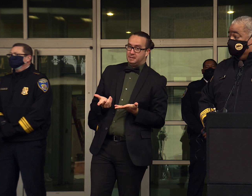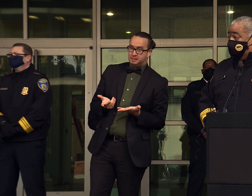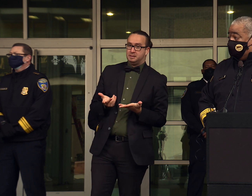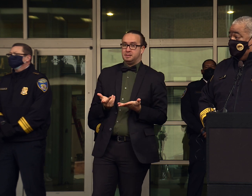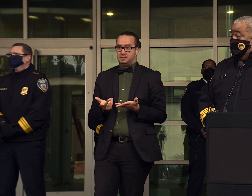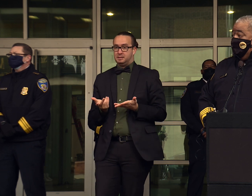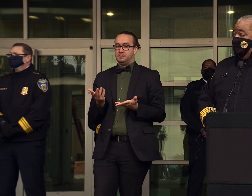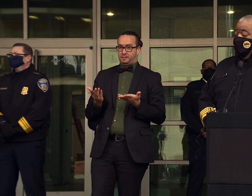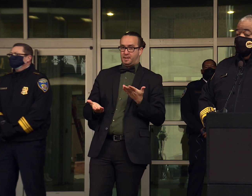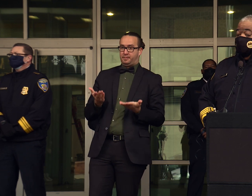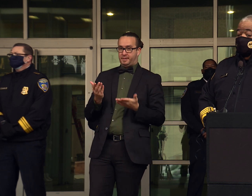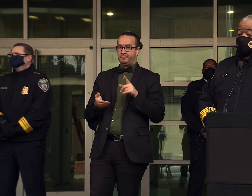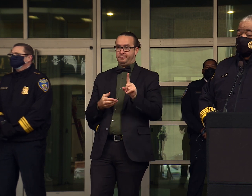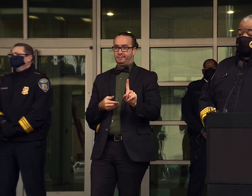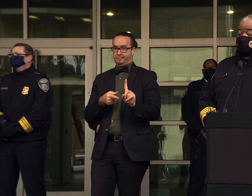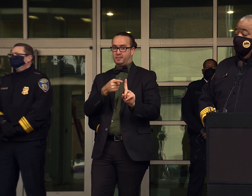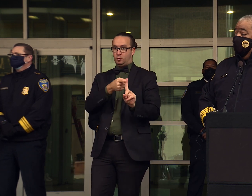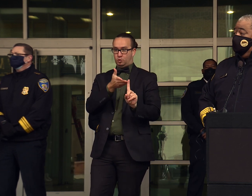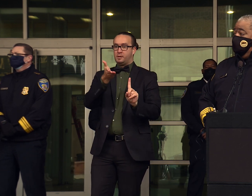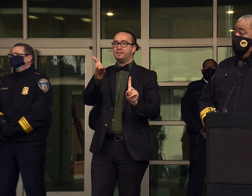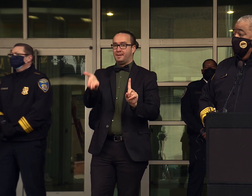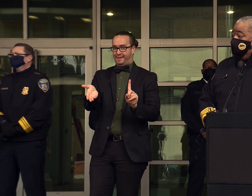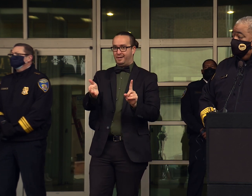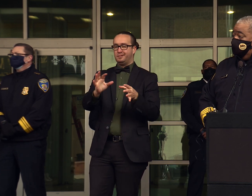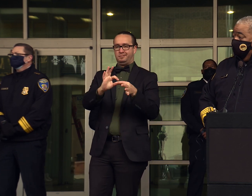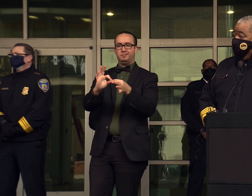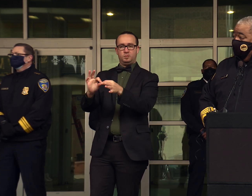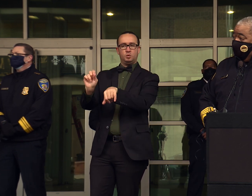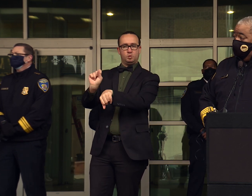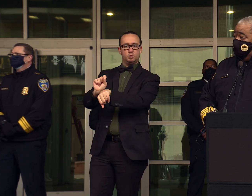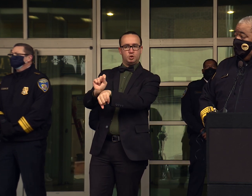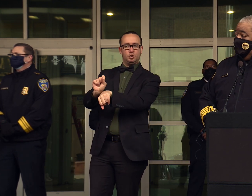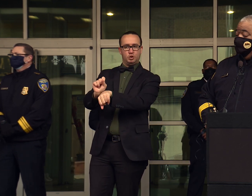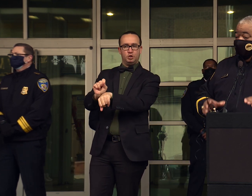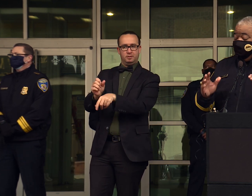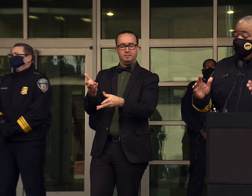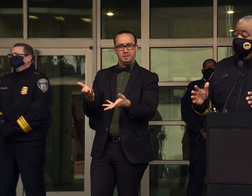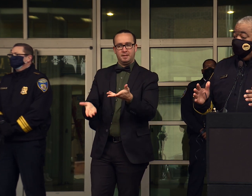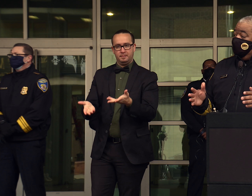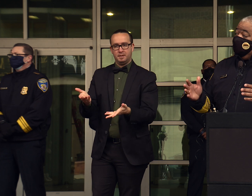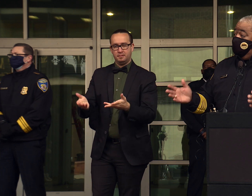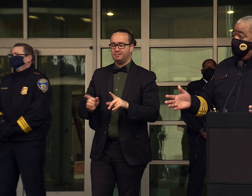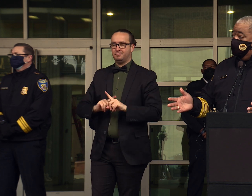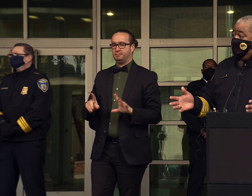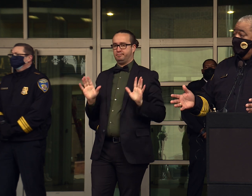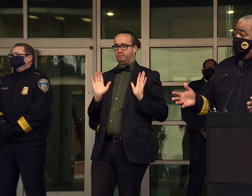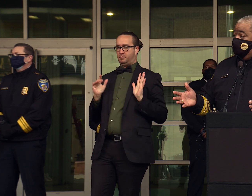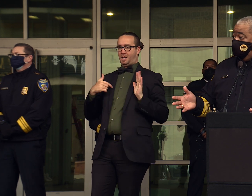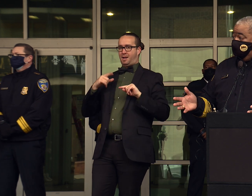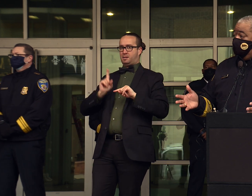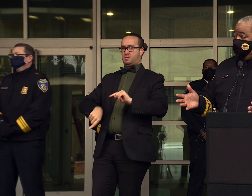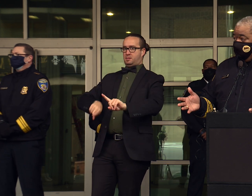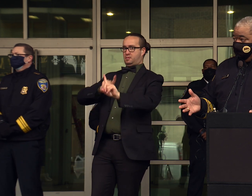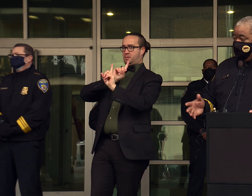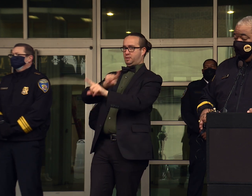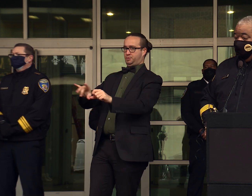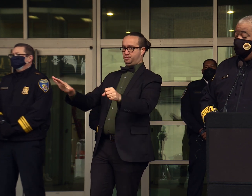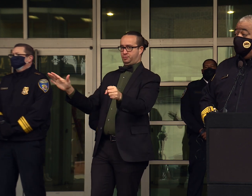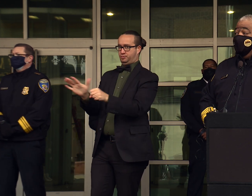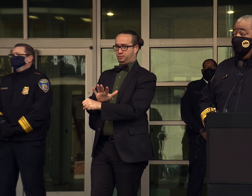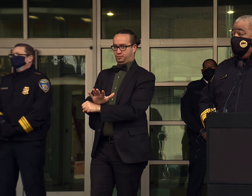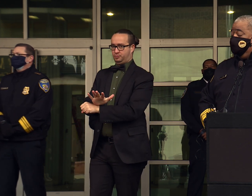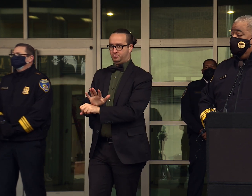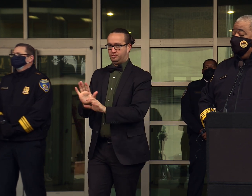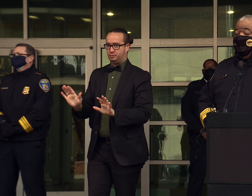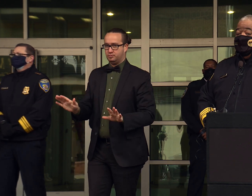related to his work, but we are not able to right now positively give you a motive for this crime.